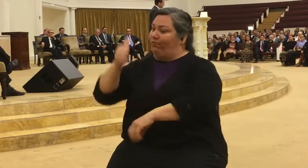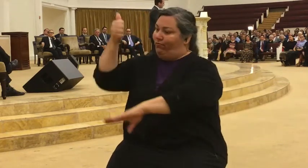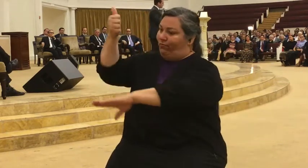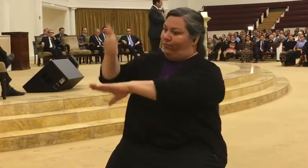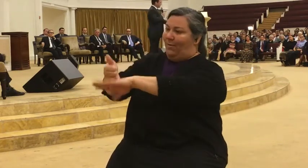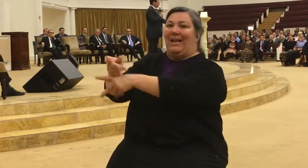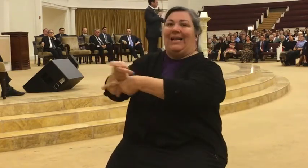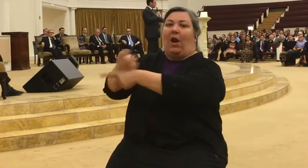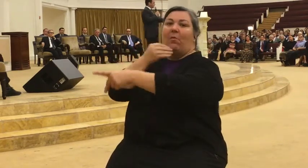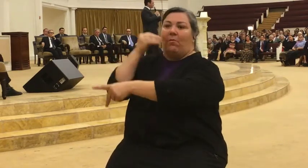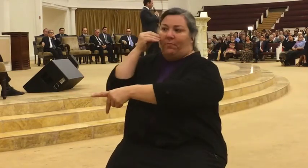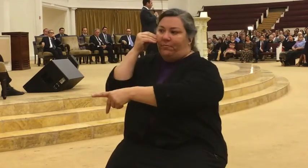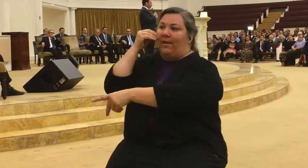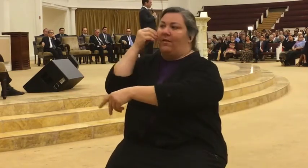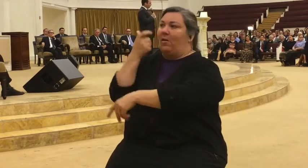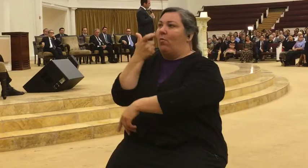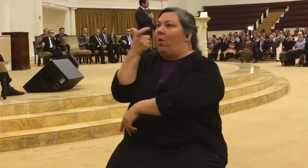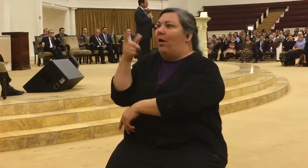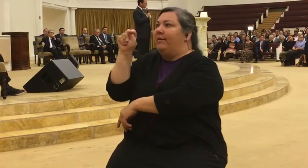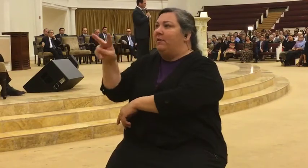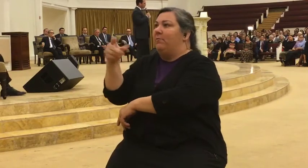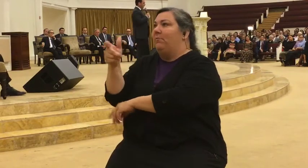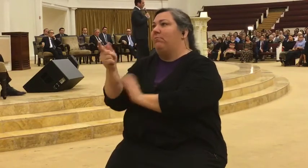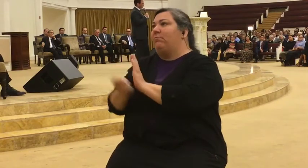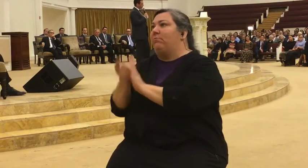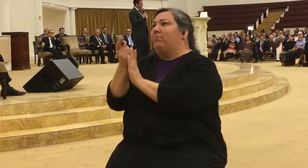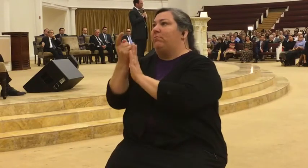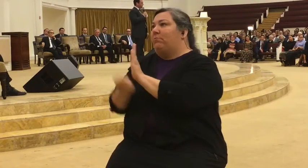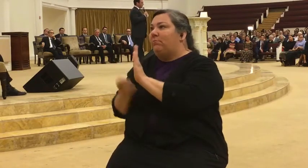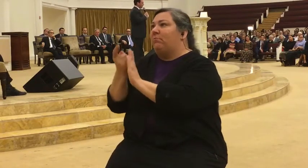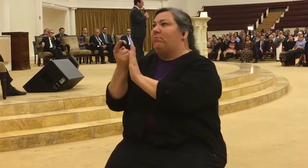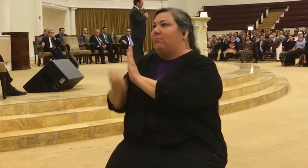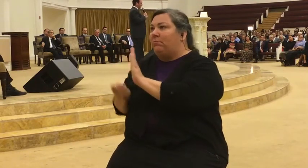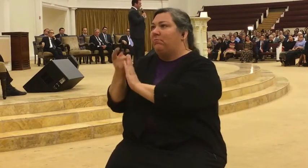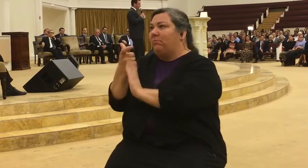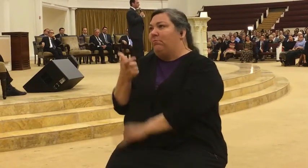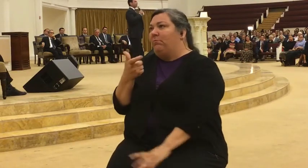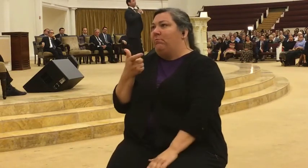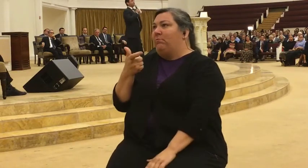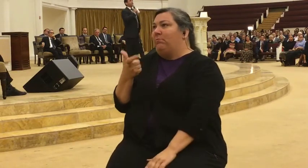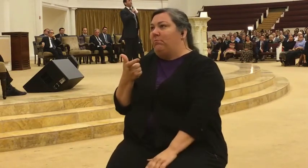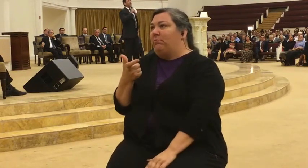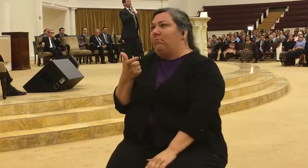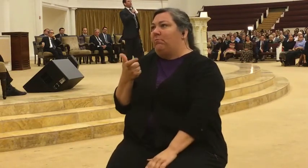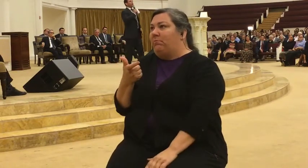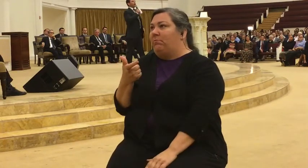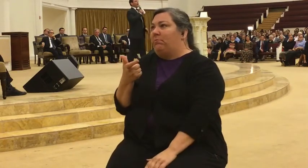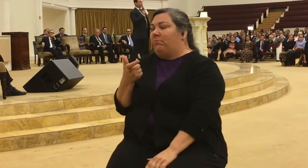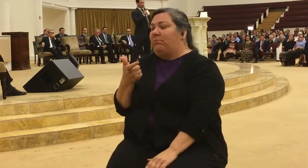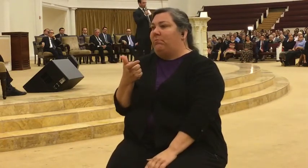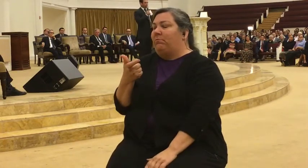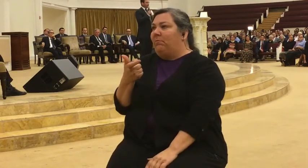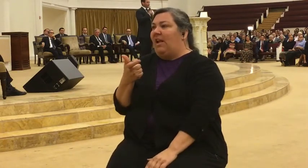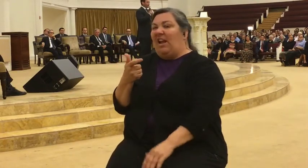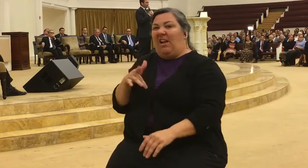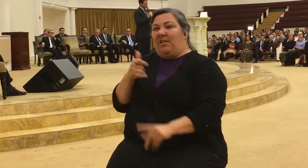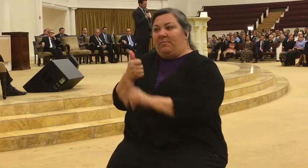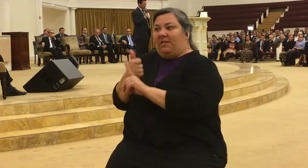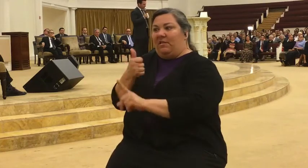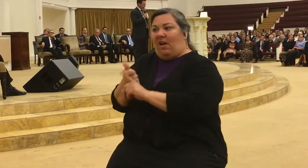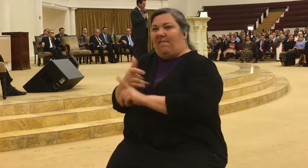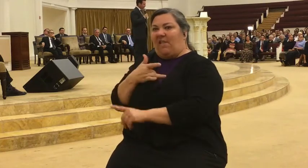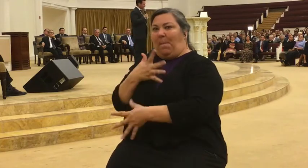end. They'd set him in front of Barney and he would watch it for hours until he exclaims that he was angry